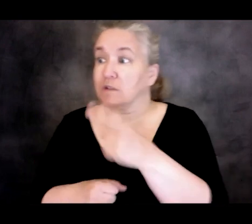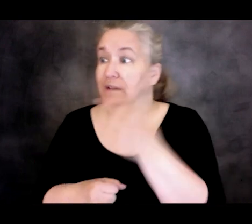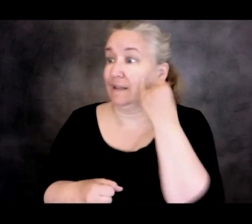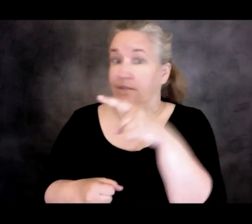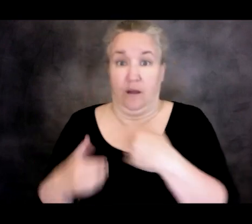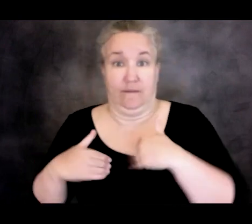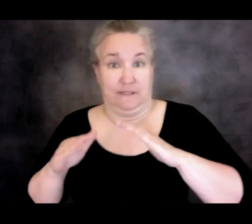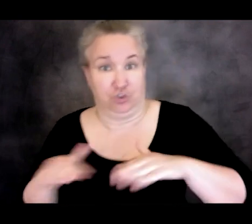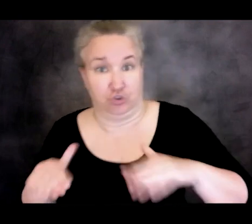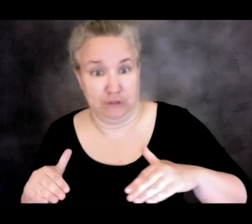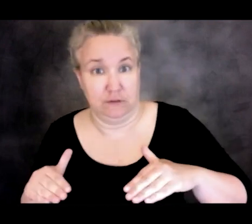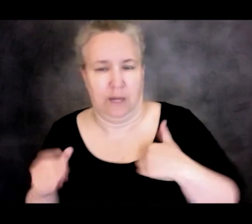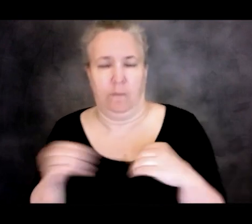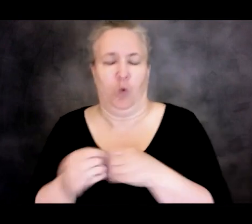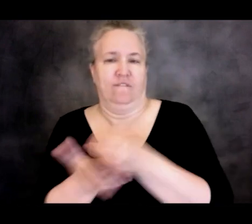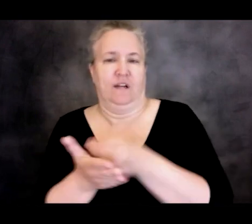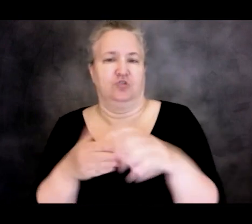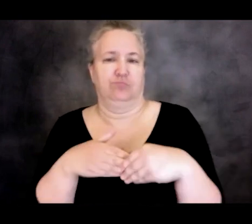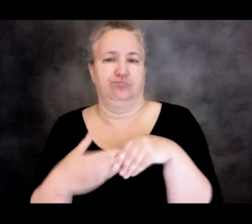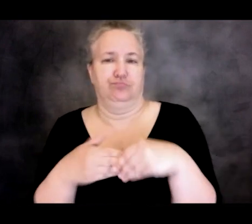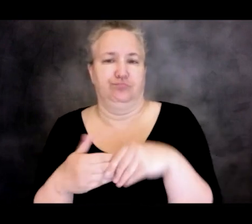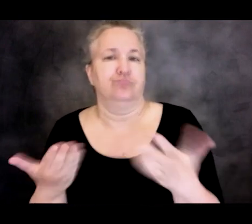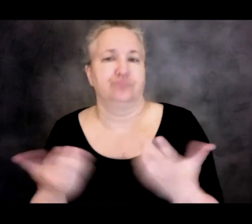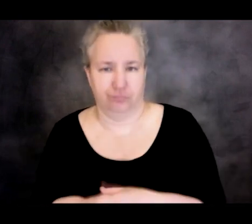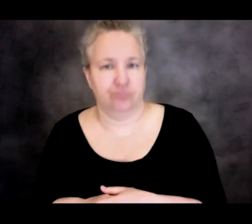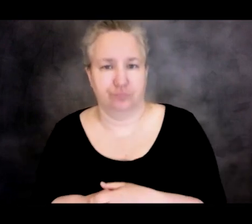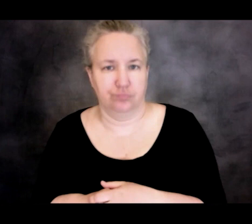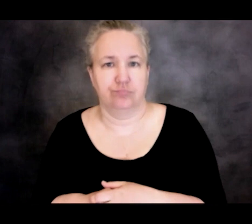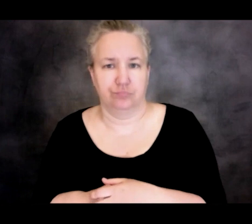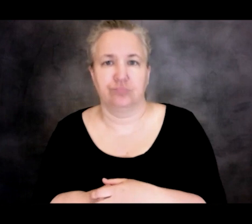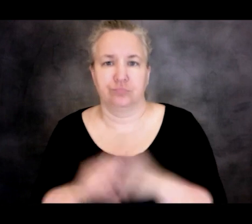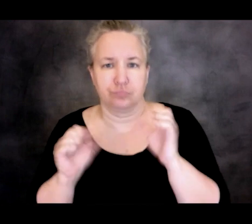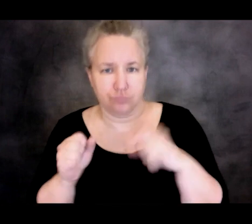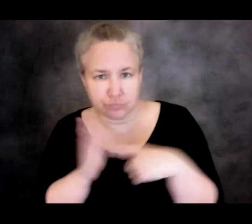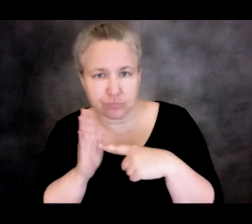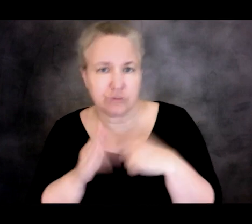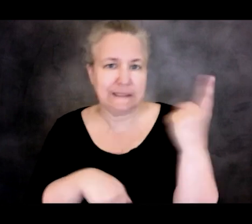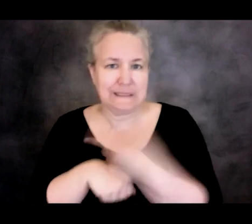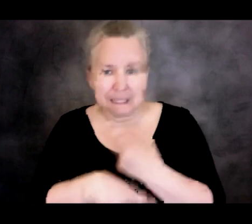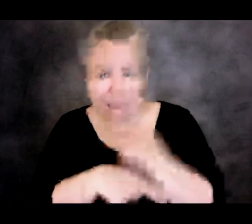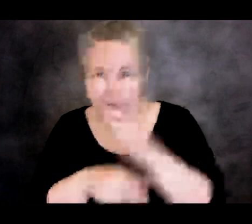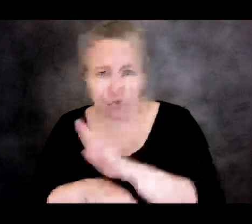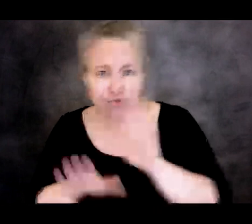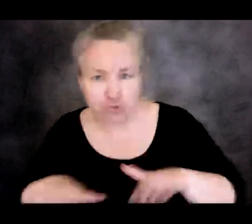now had greater financial flexibility to enroll their young ones in daycare